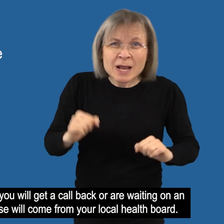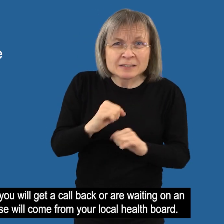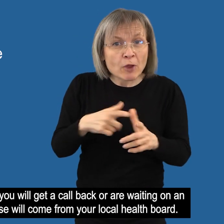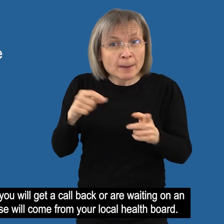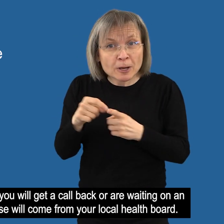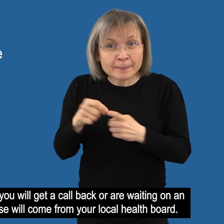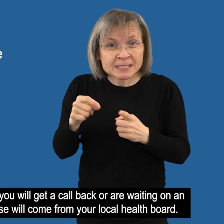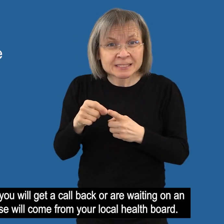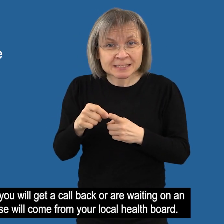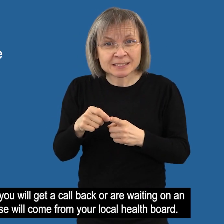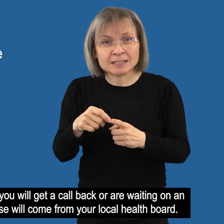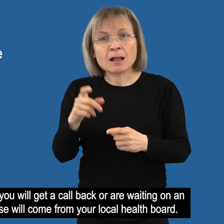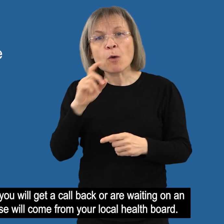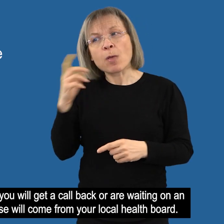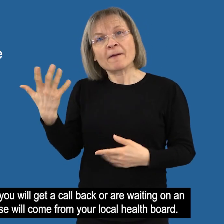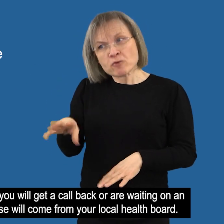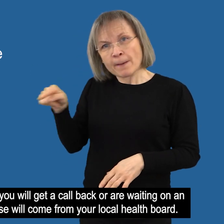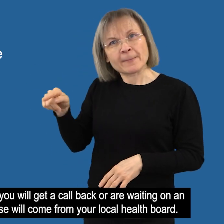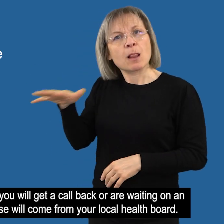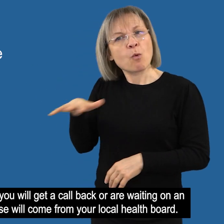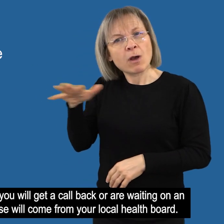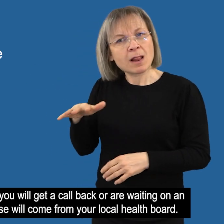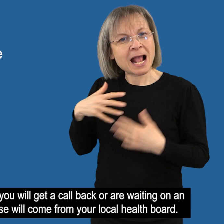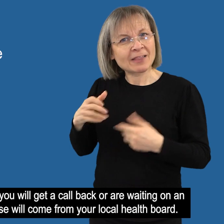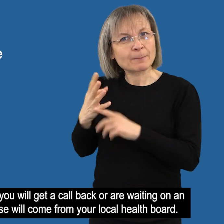an appointment, these will come from your local health board.